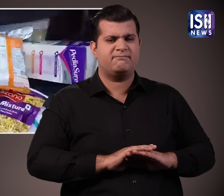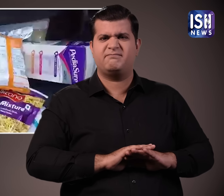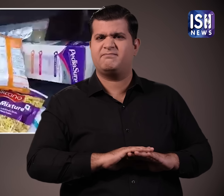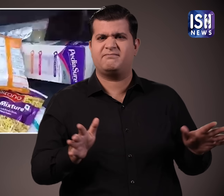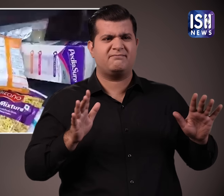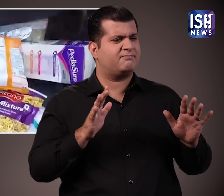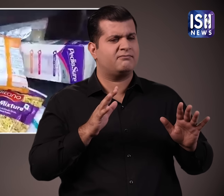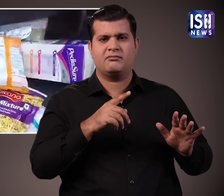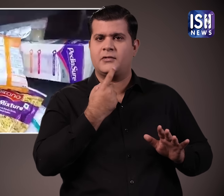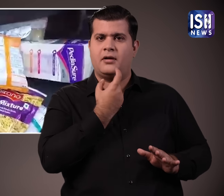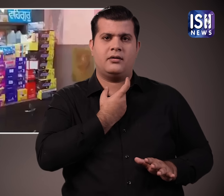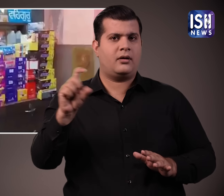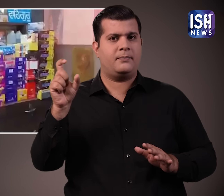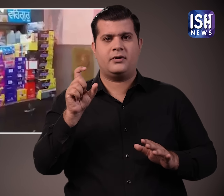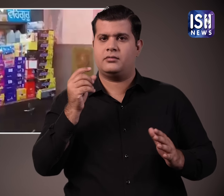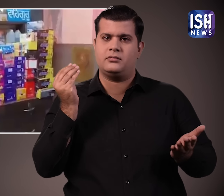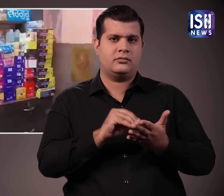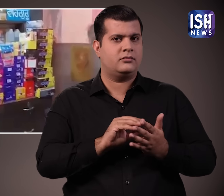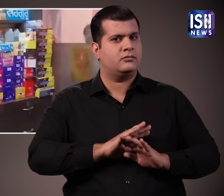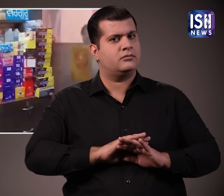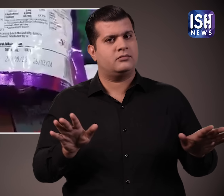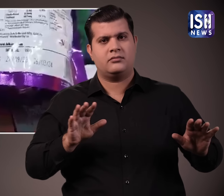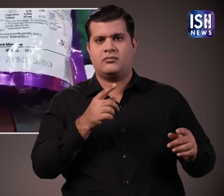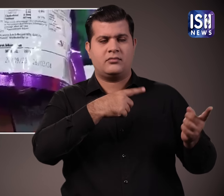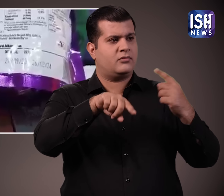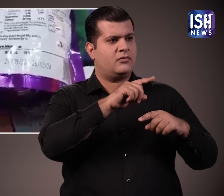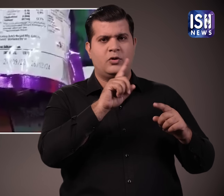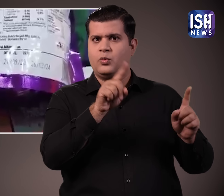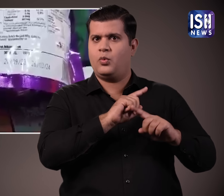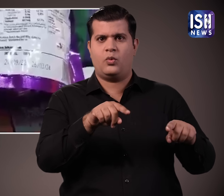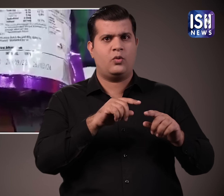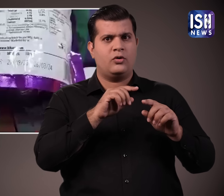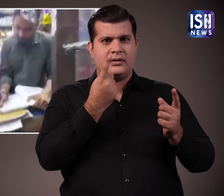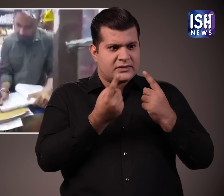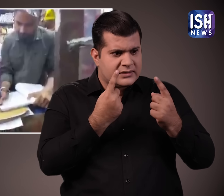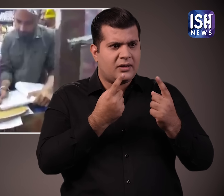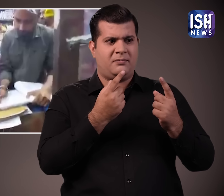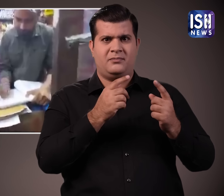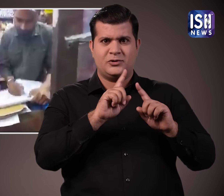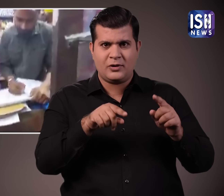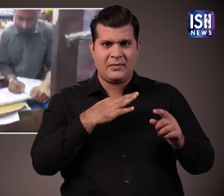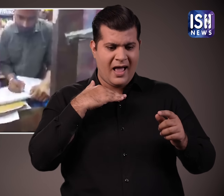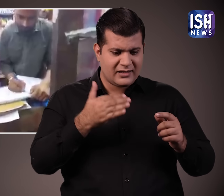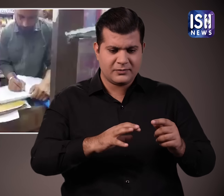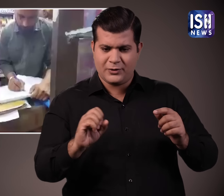A case has been registered against the grocery shop owner for selling expired items and would be punished accordingly.